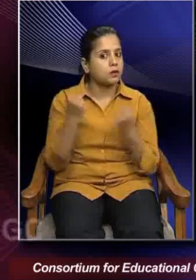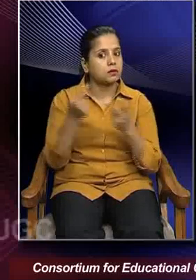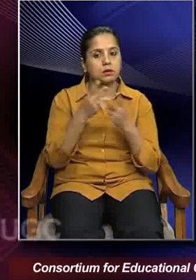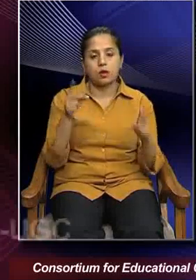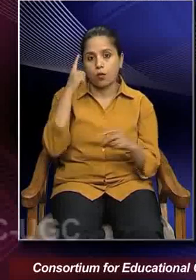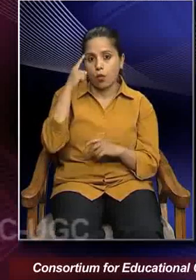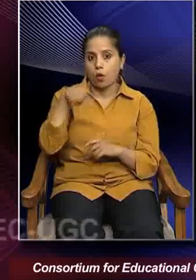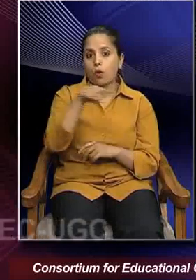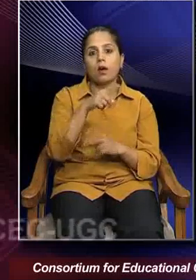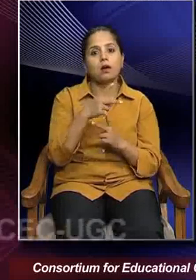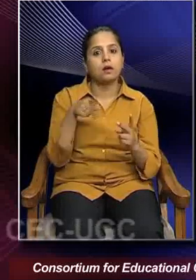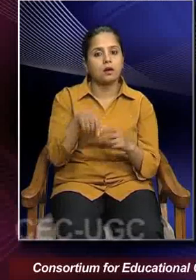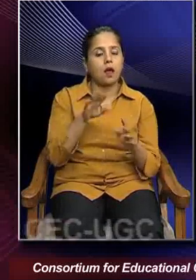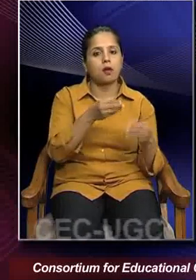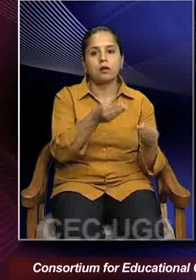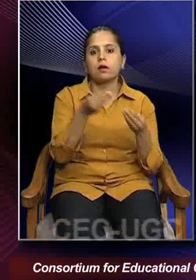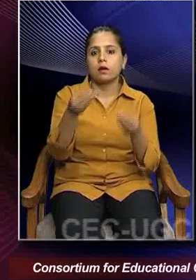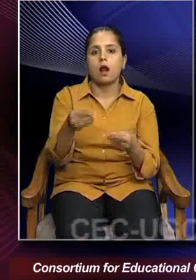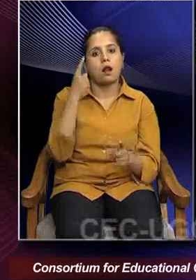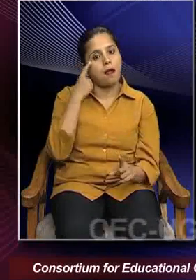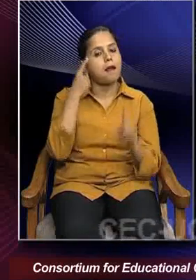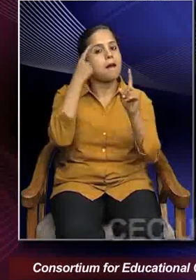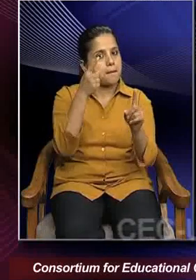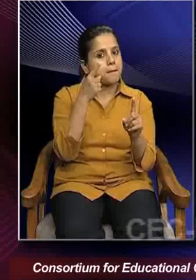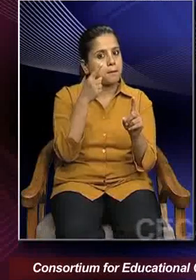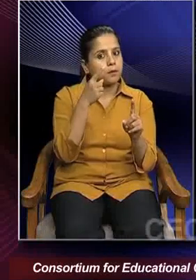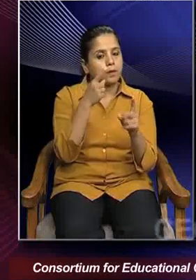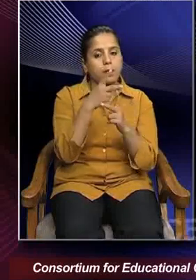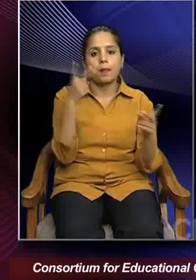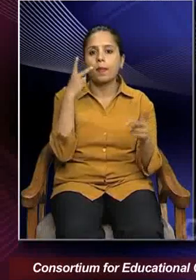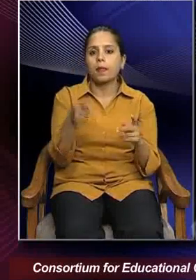which it is, serving a purpose of being a